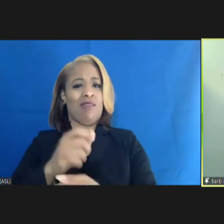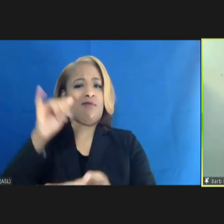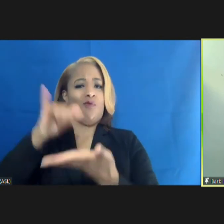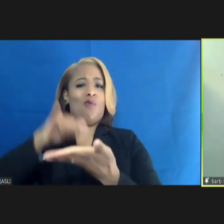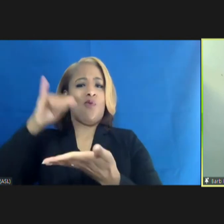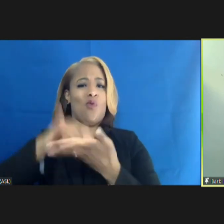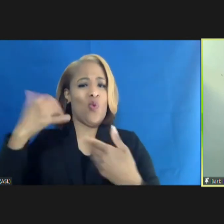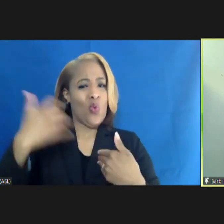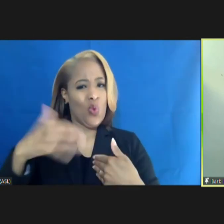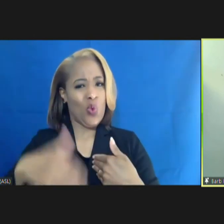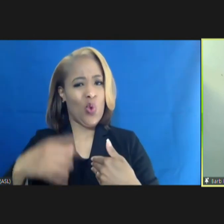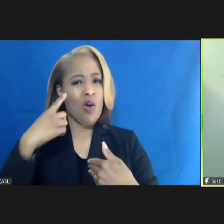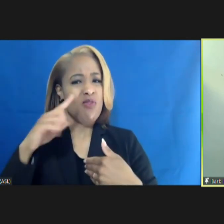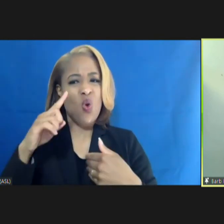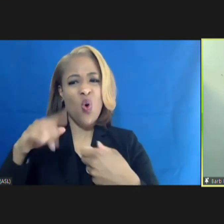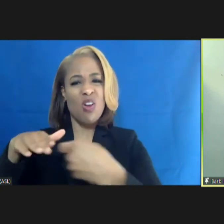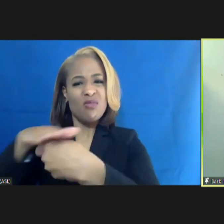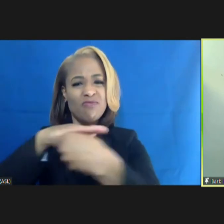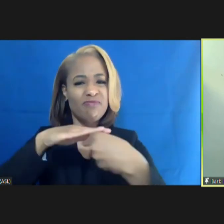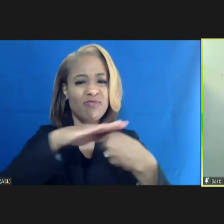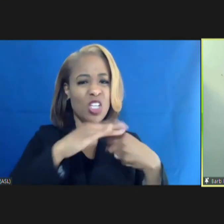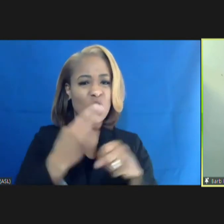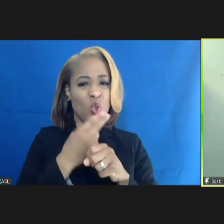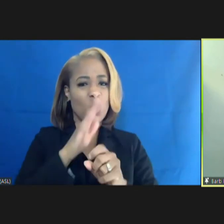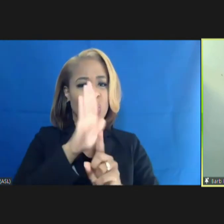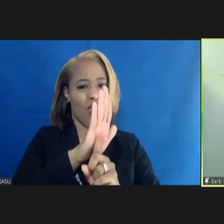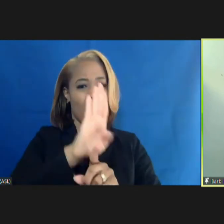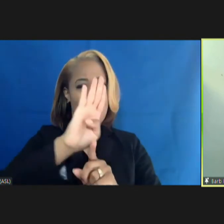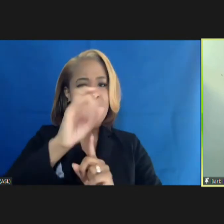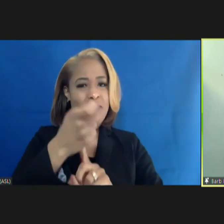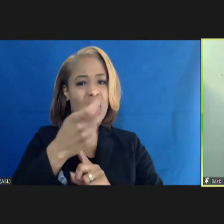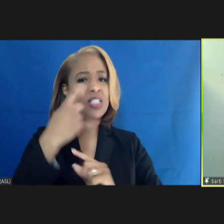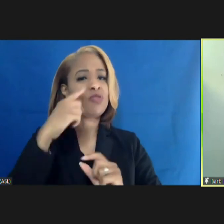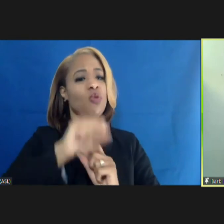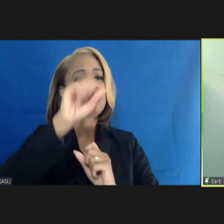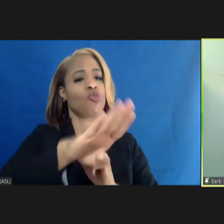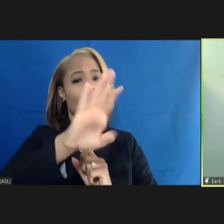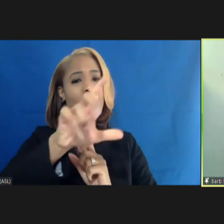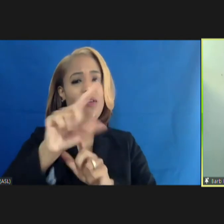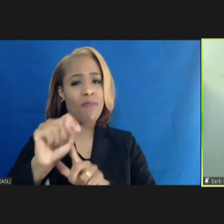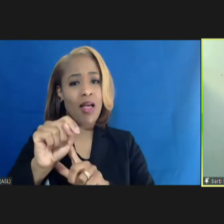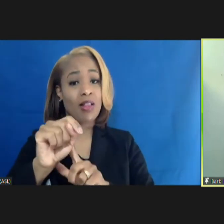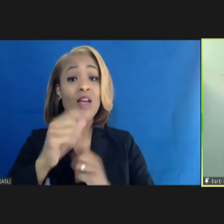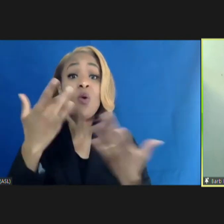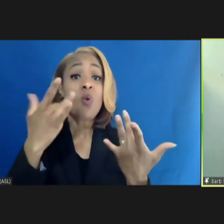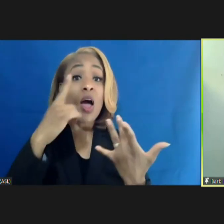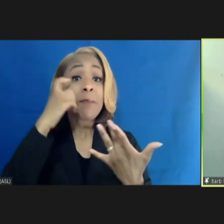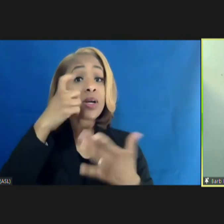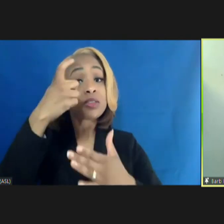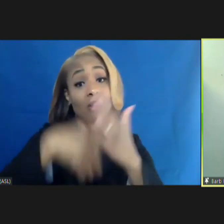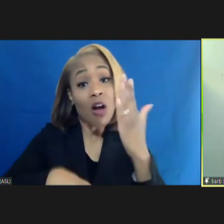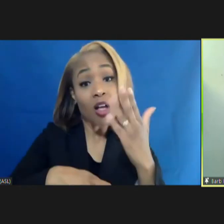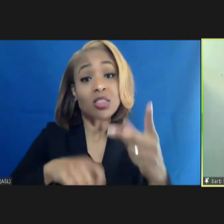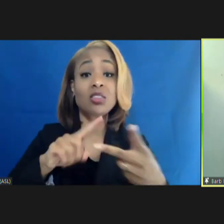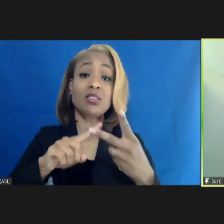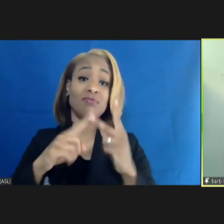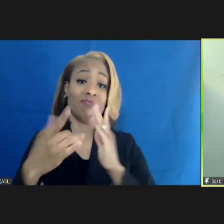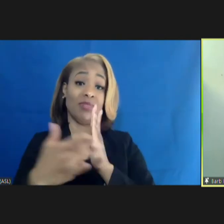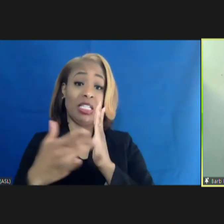impossible for jurisdictions to use their ballot drop boxes due to proposed costs and technology